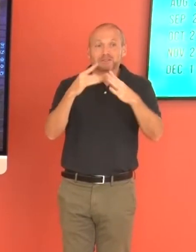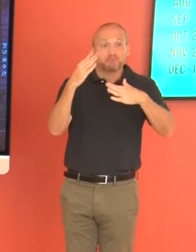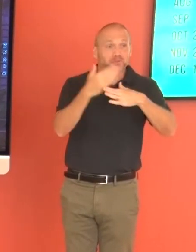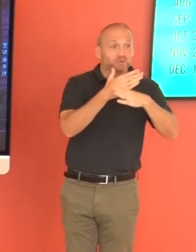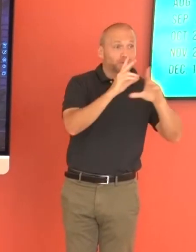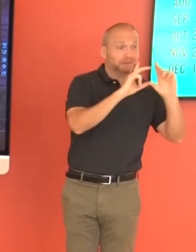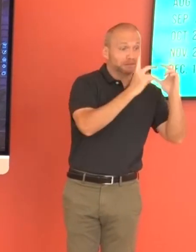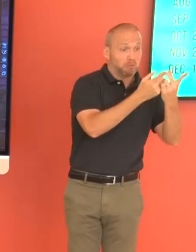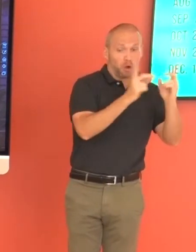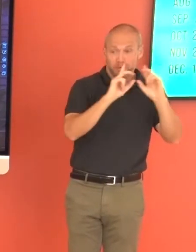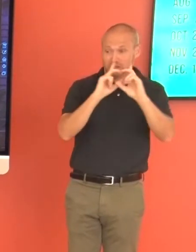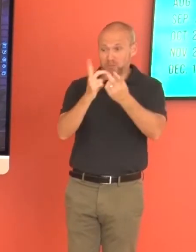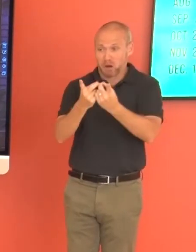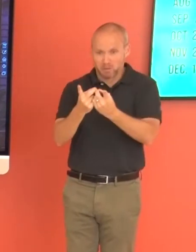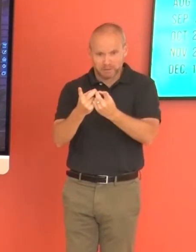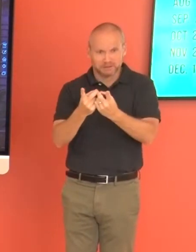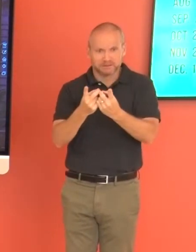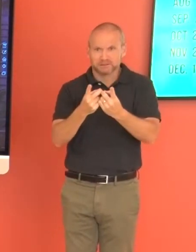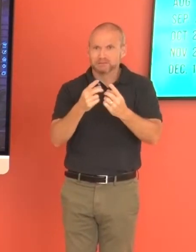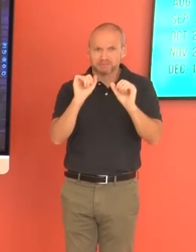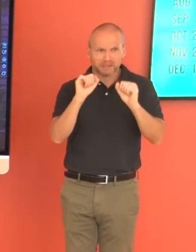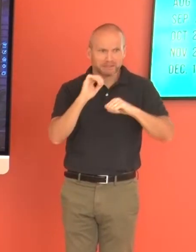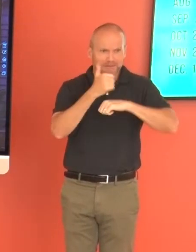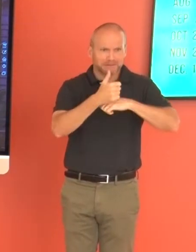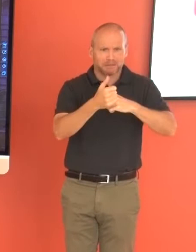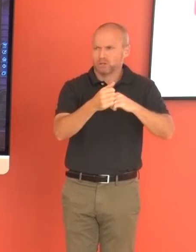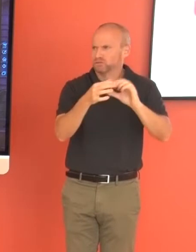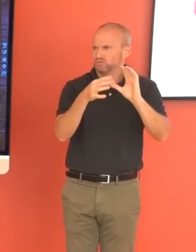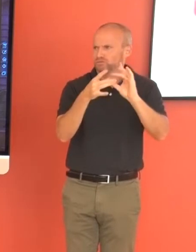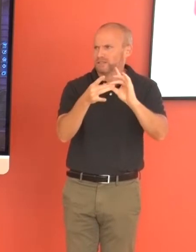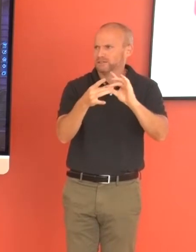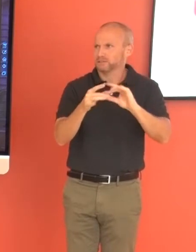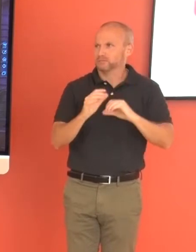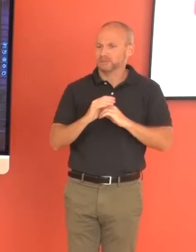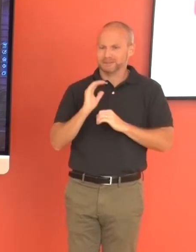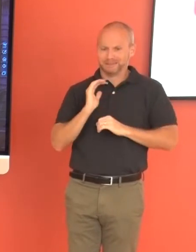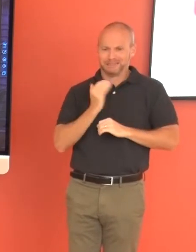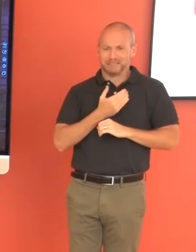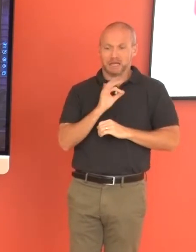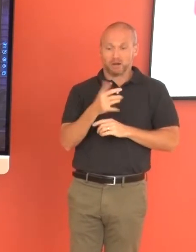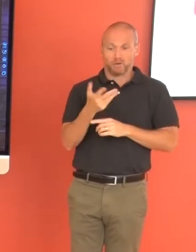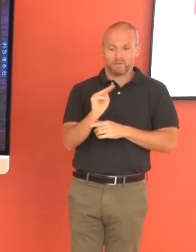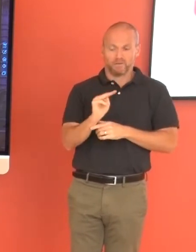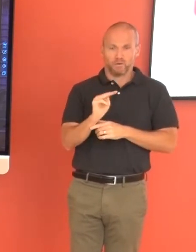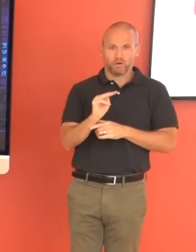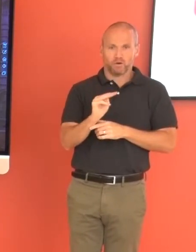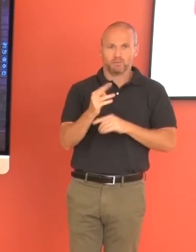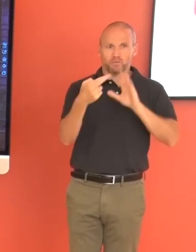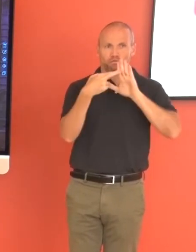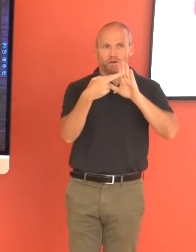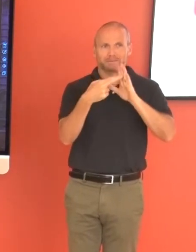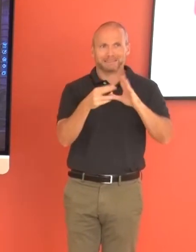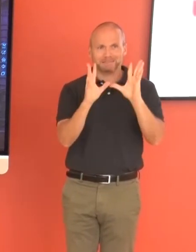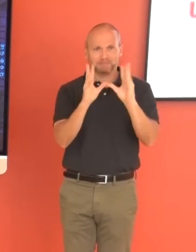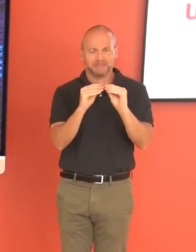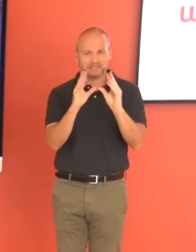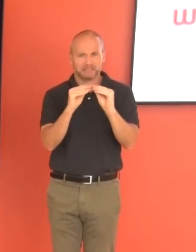where there is actual cohesiveness? We were in our forum representatives meeting. I